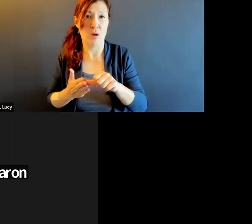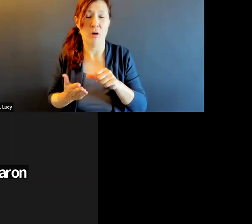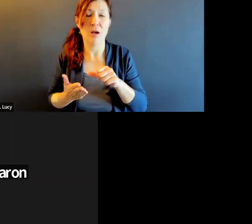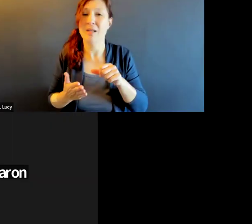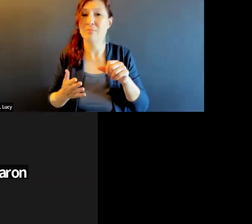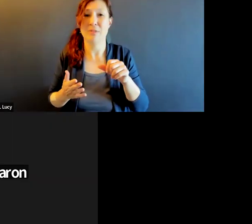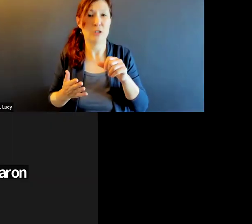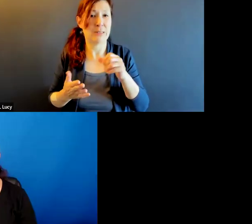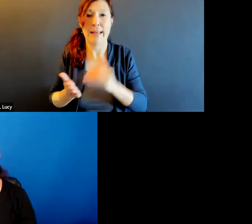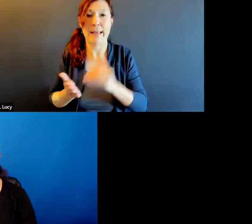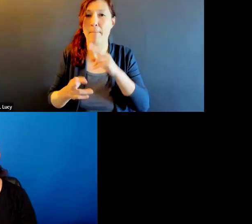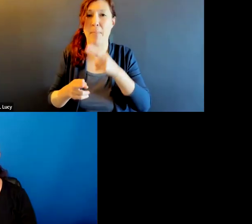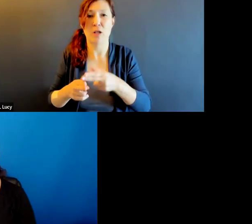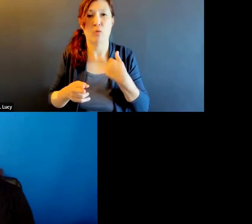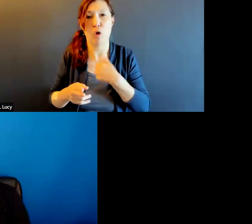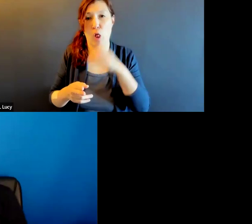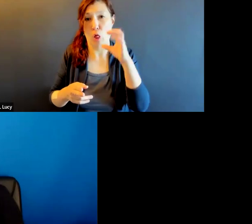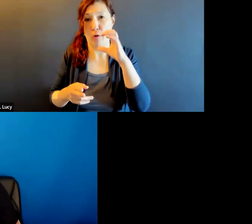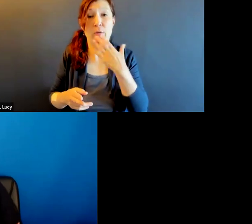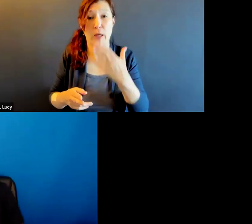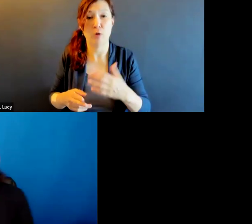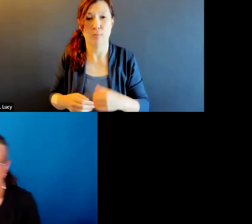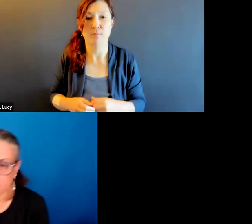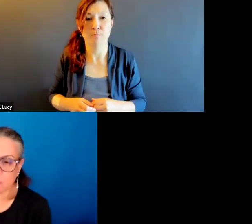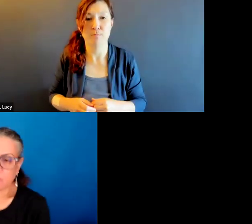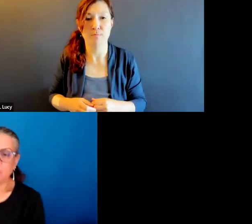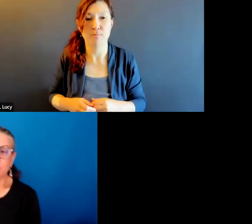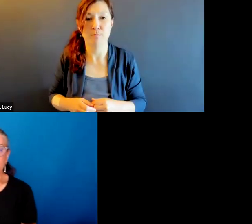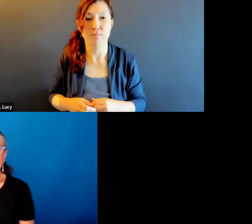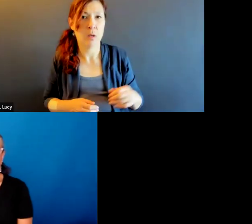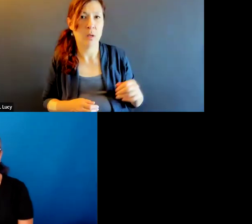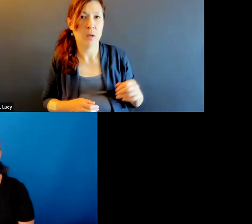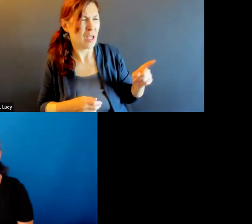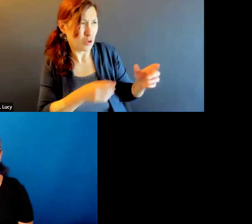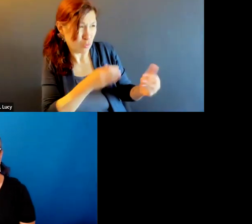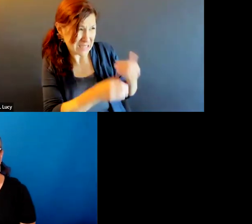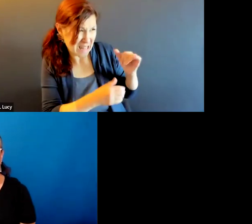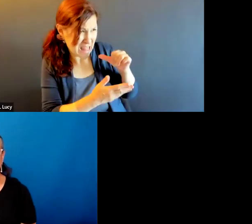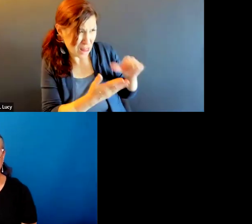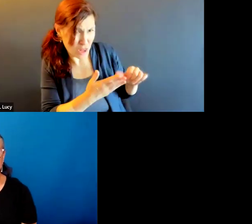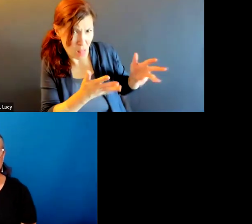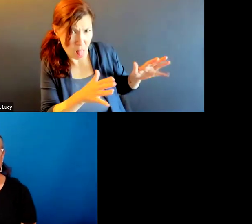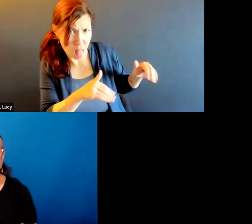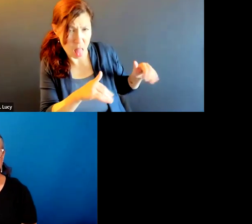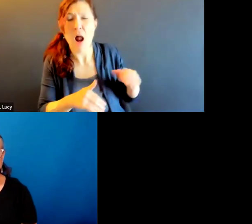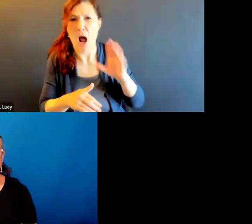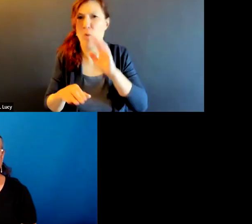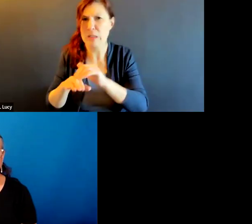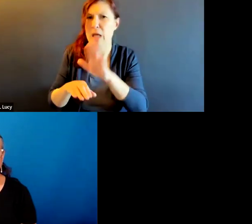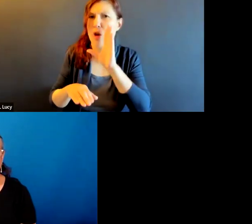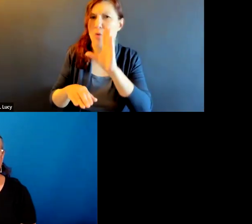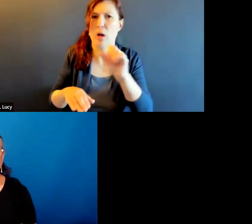you. Thank you very much. If you can, you didn't send all that to me, right? No, I can send this. Yeah.